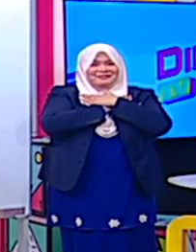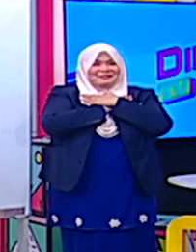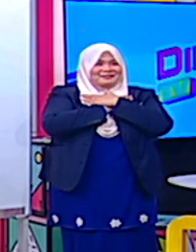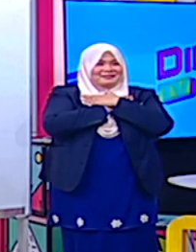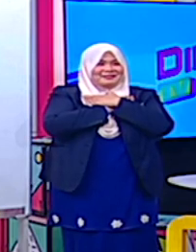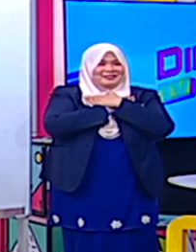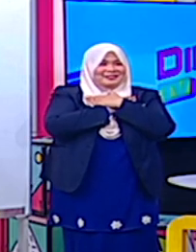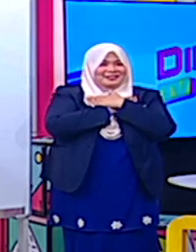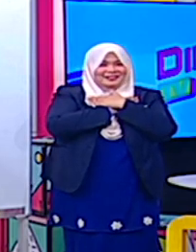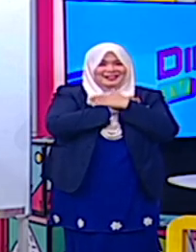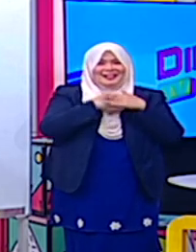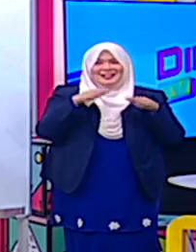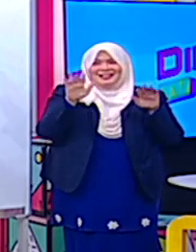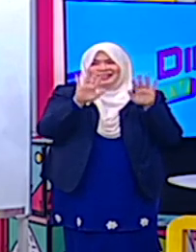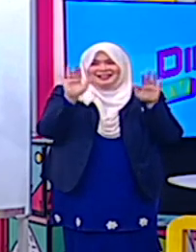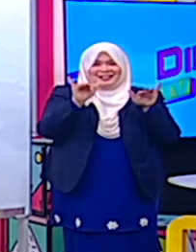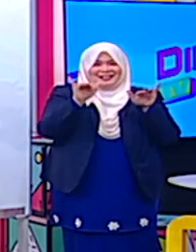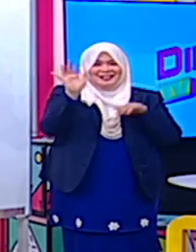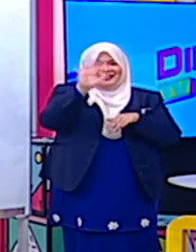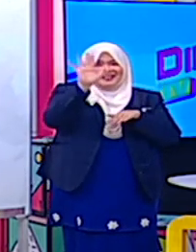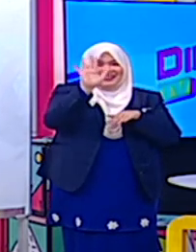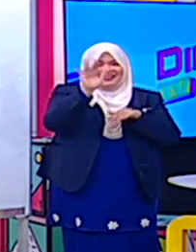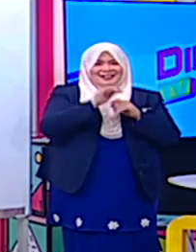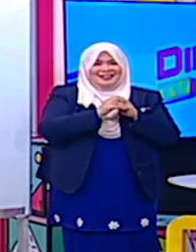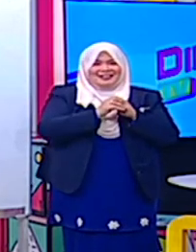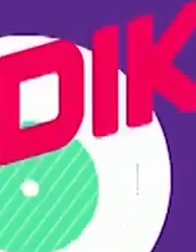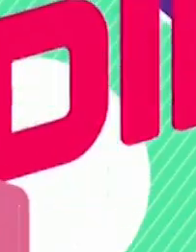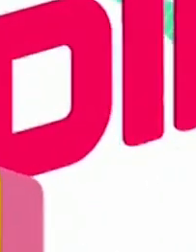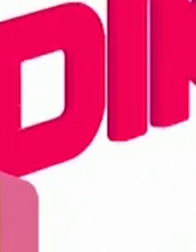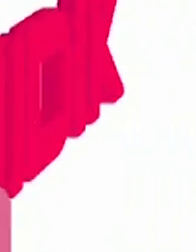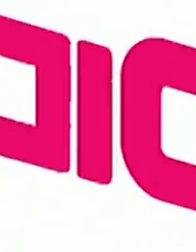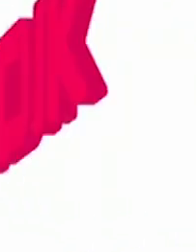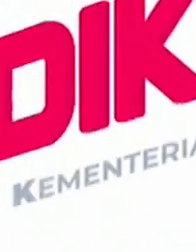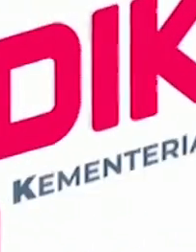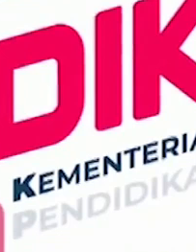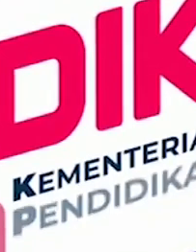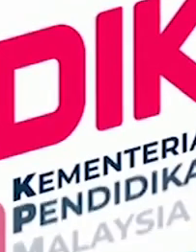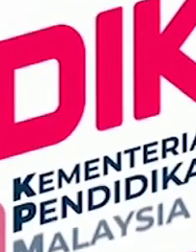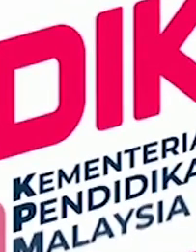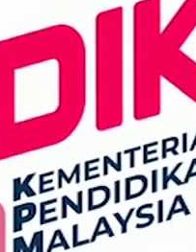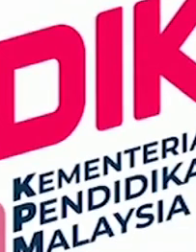on Teroka on DidikTV KPM. Stay tuned.